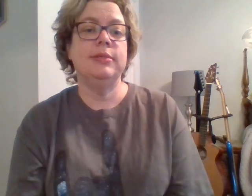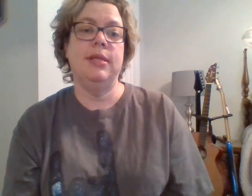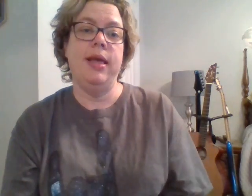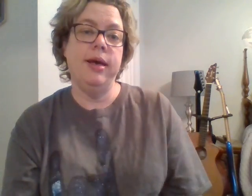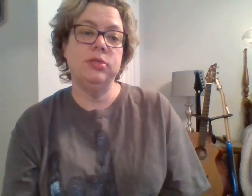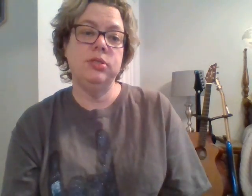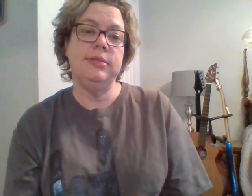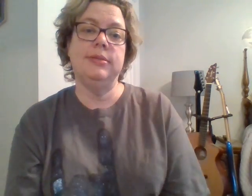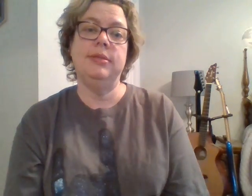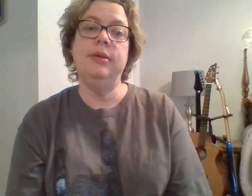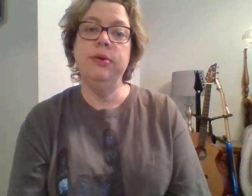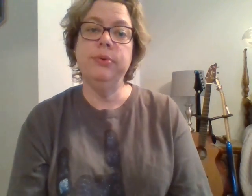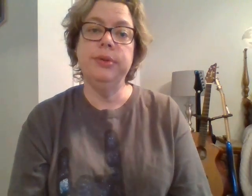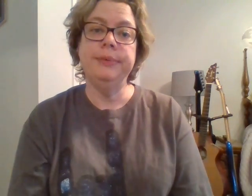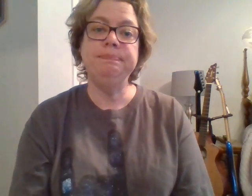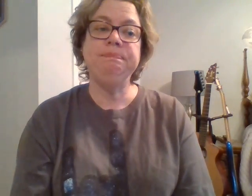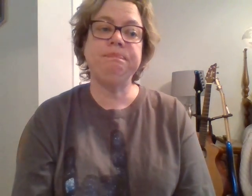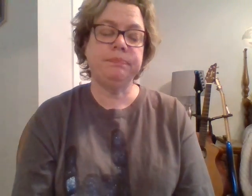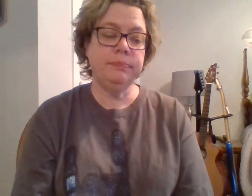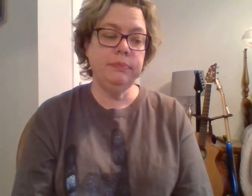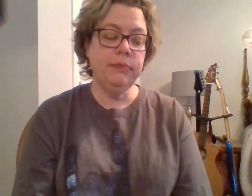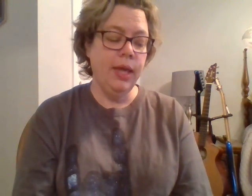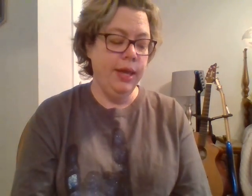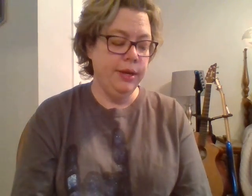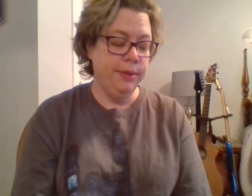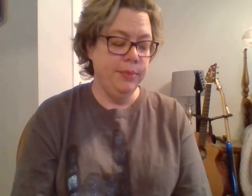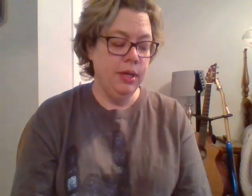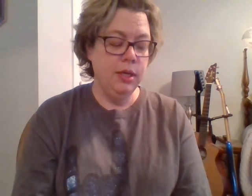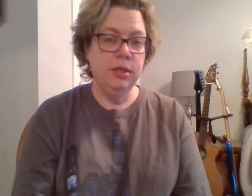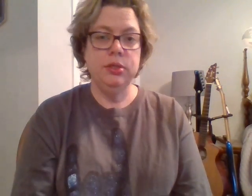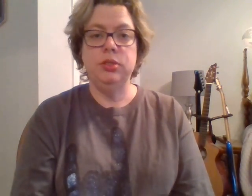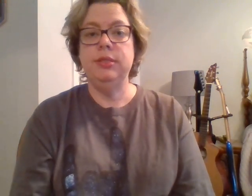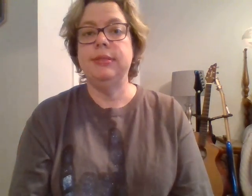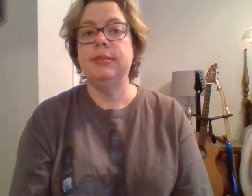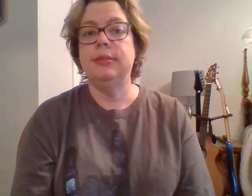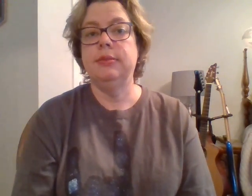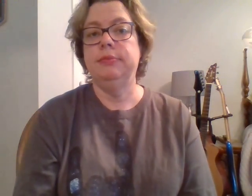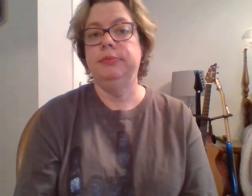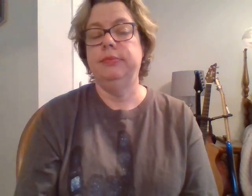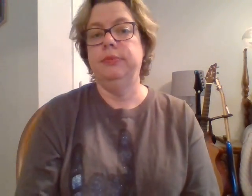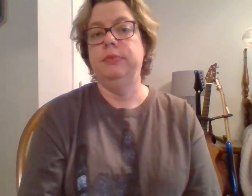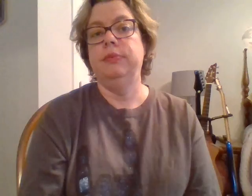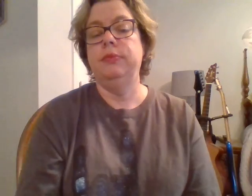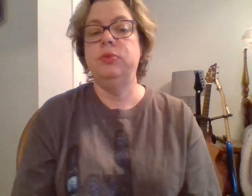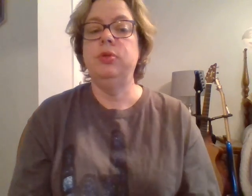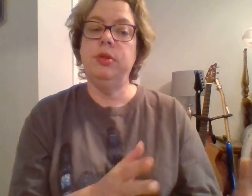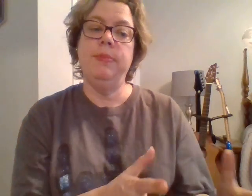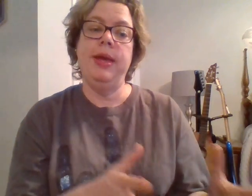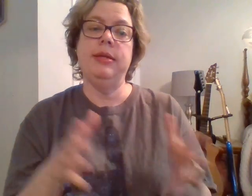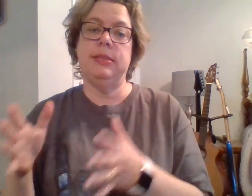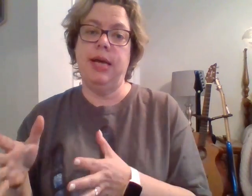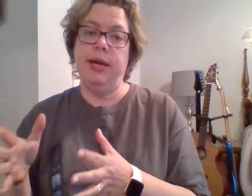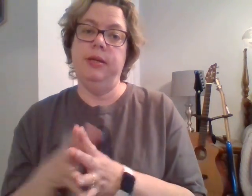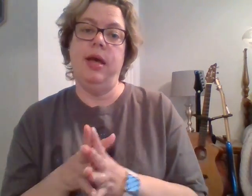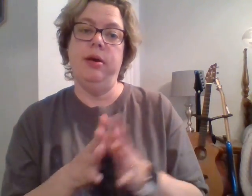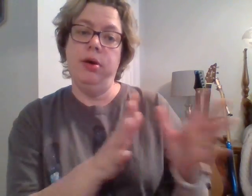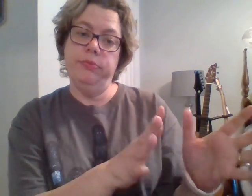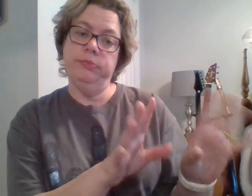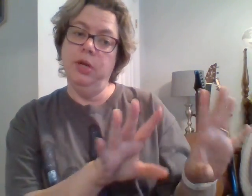and they asked Jesus to heal him. And Jesus took the man aside, out,